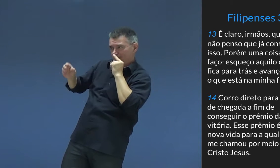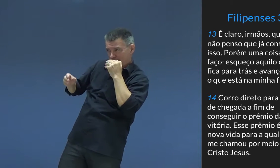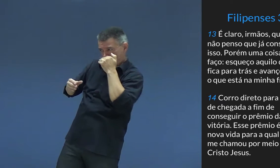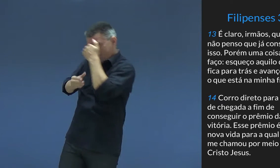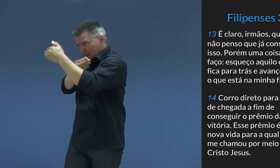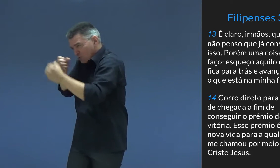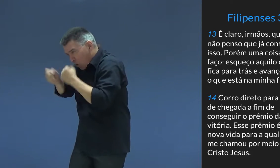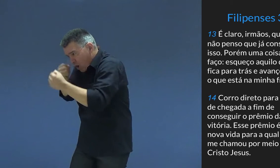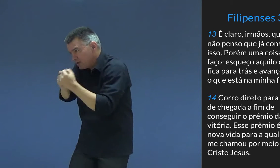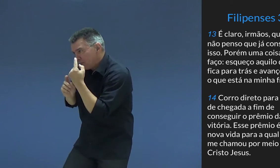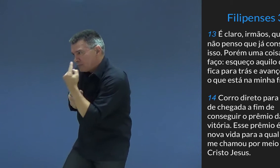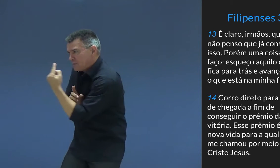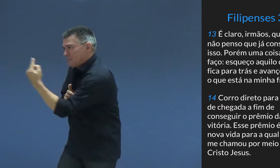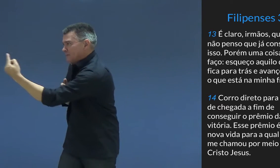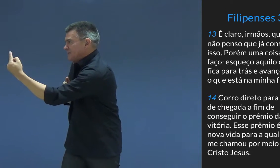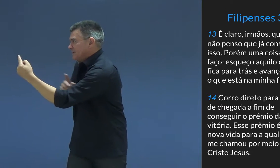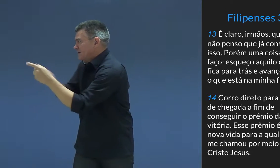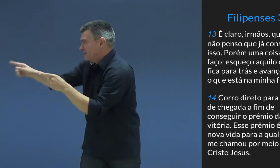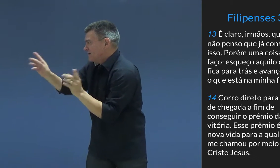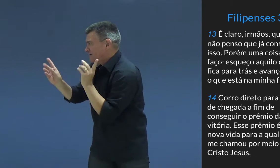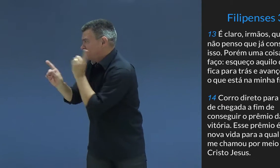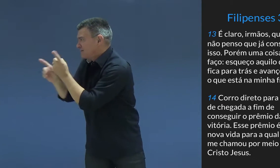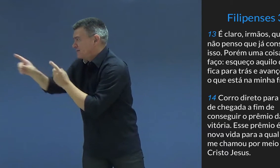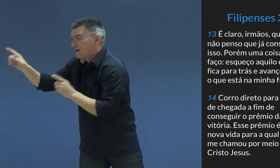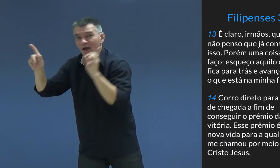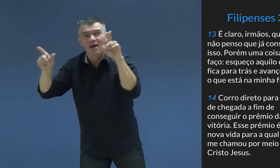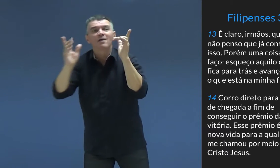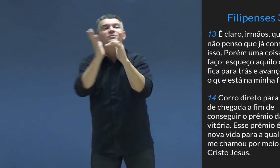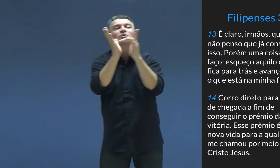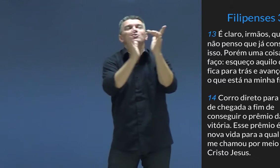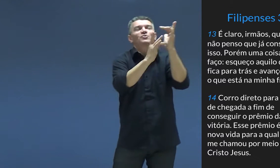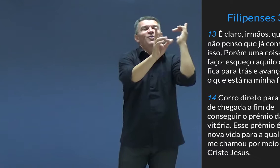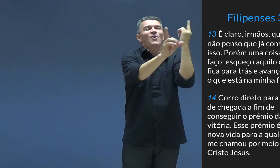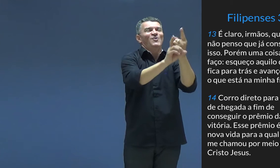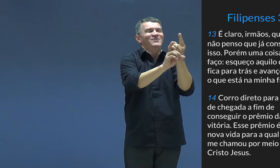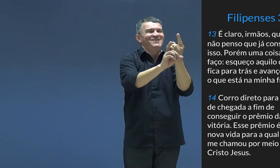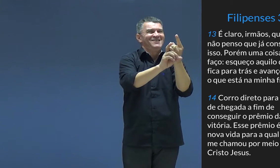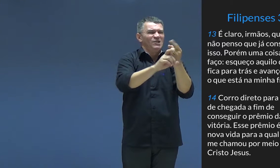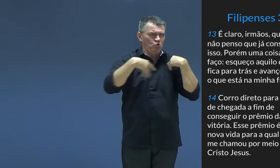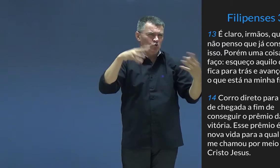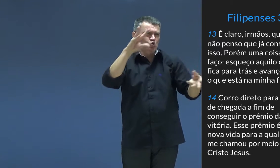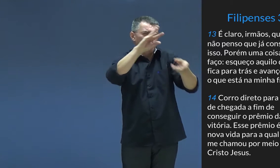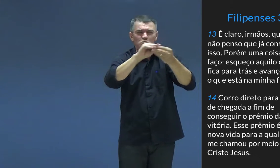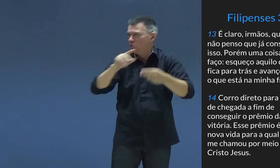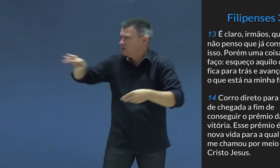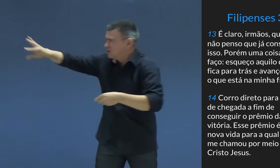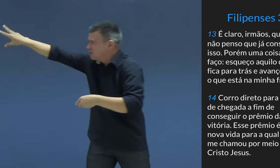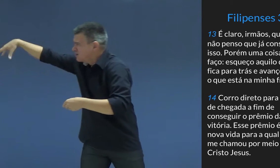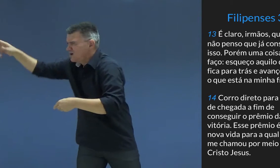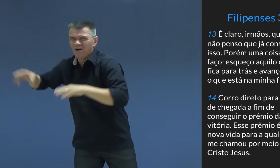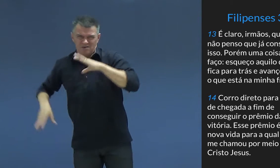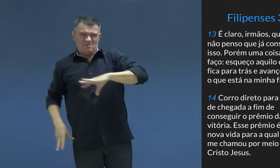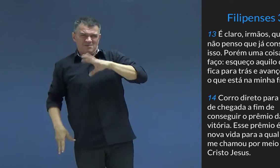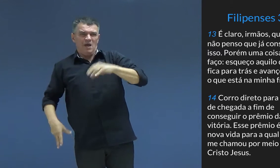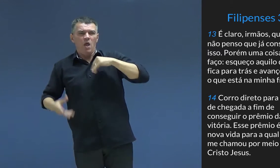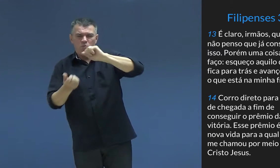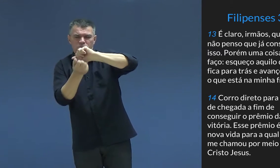que estão atrás? Não, pensar nas coisas que estão na sua frente. Né? E corro direto para a linha de chegada